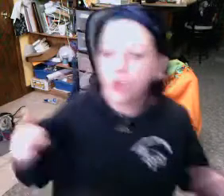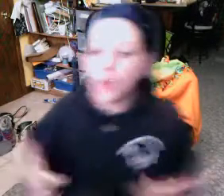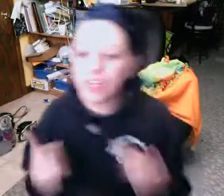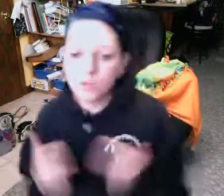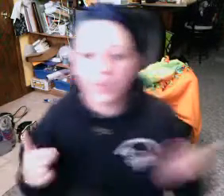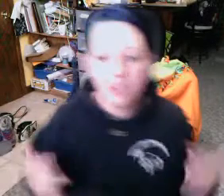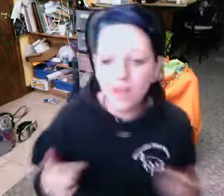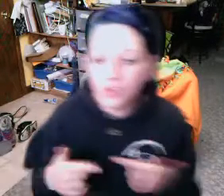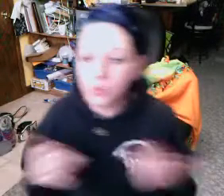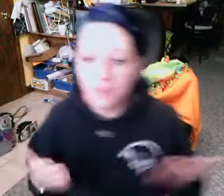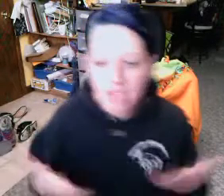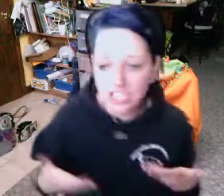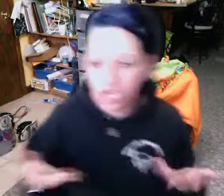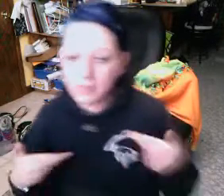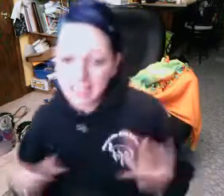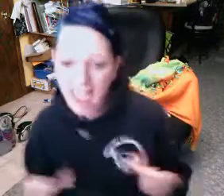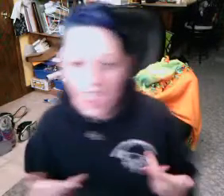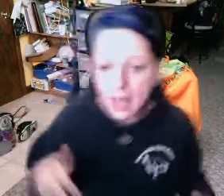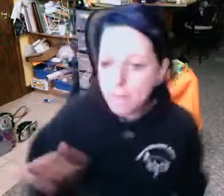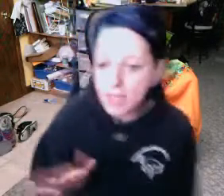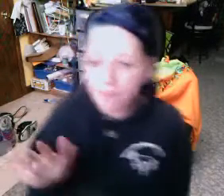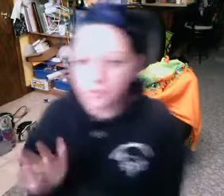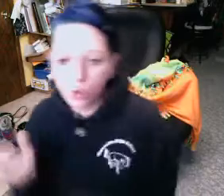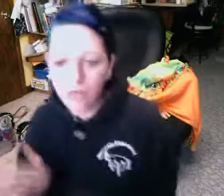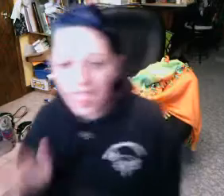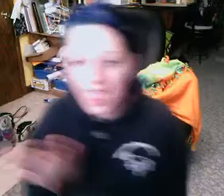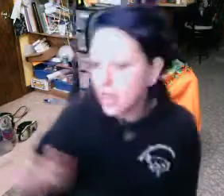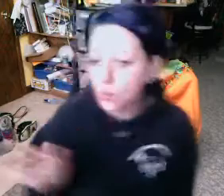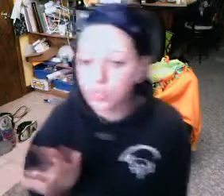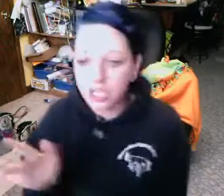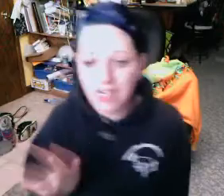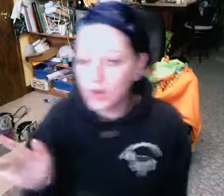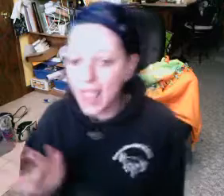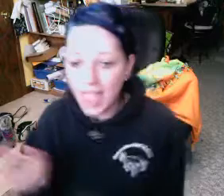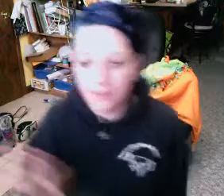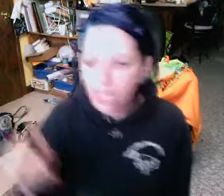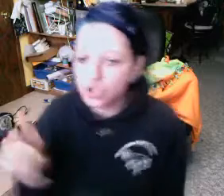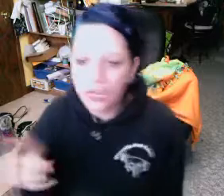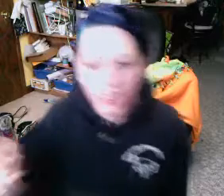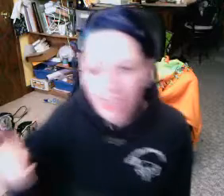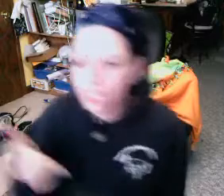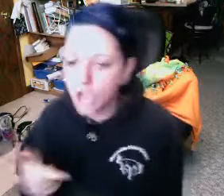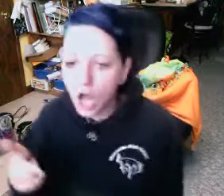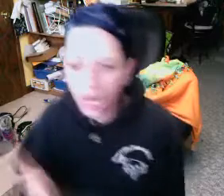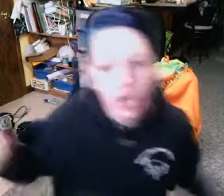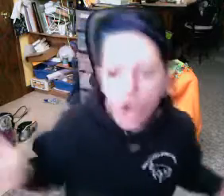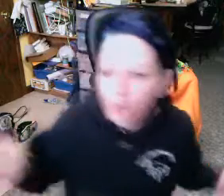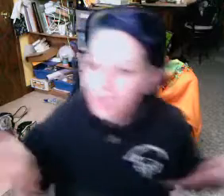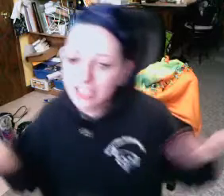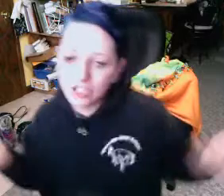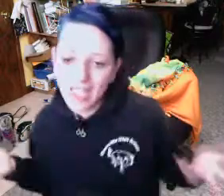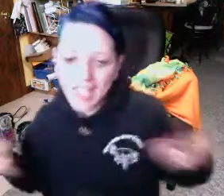why you make lovin' when the bitch call me daddy? Pimp no caddy, wish she never had me. Treat her like a dog, call the bitch